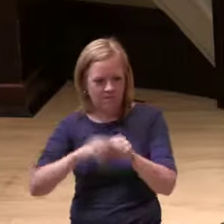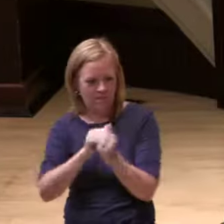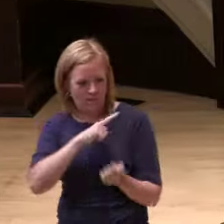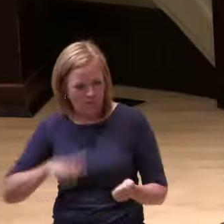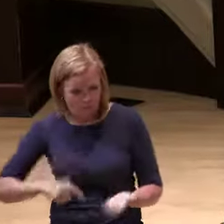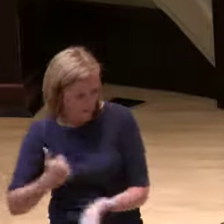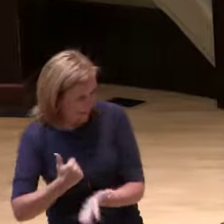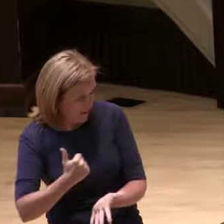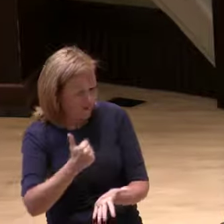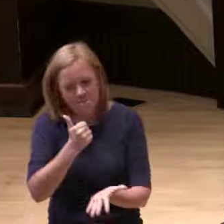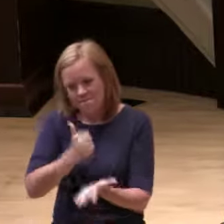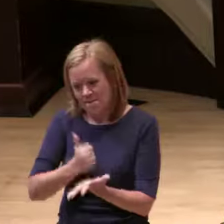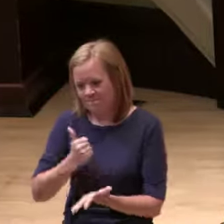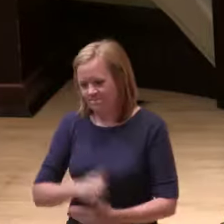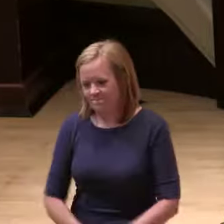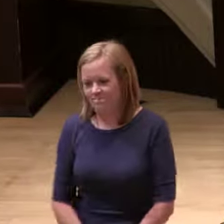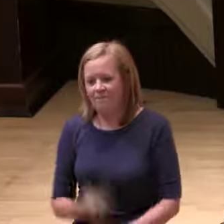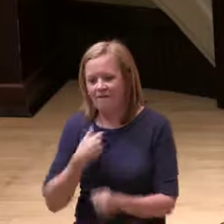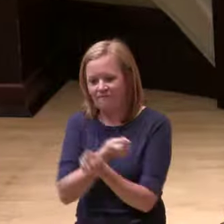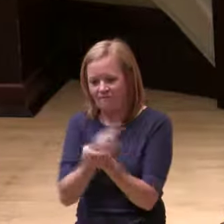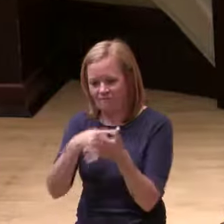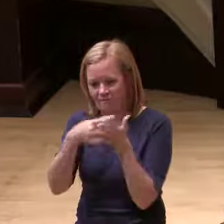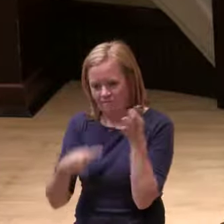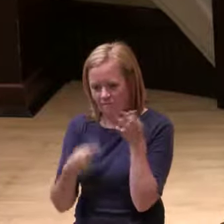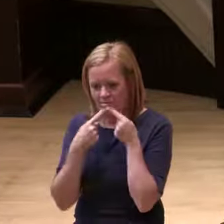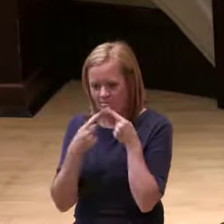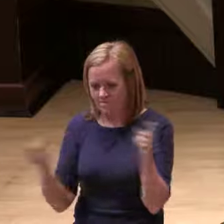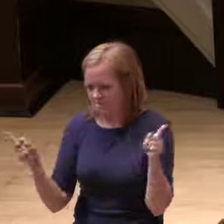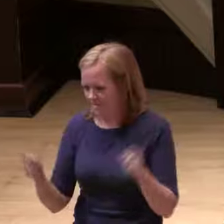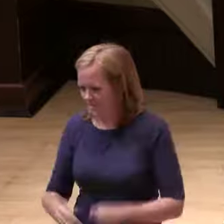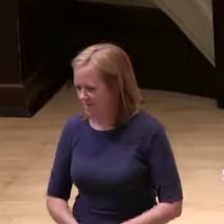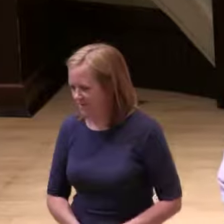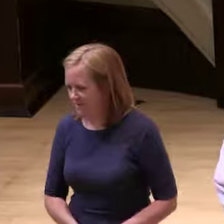Lord. Amen. I have a few announcements.